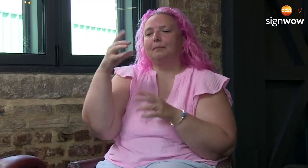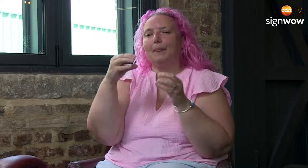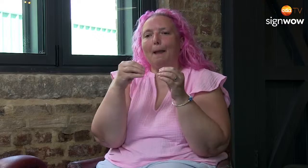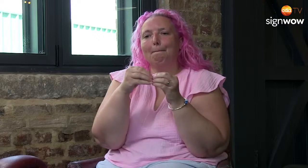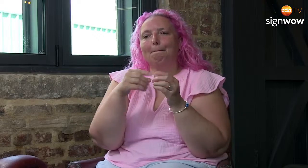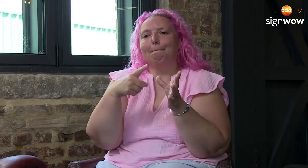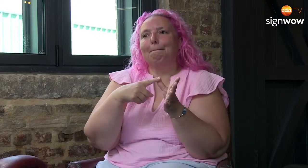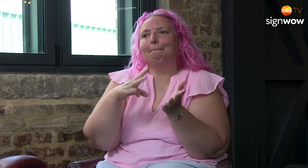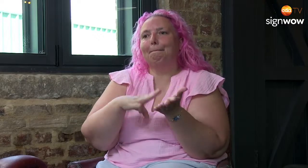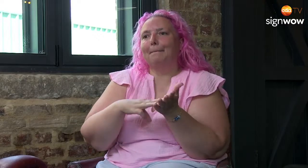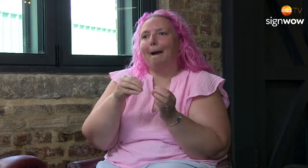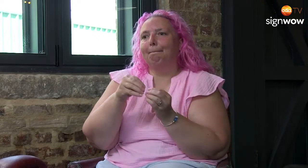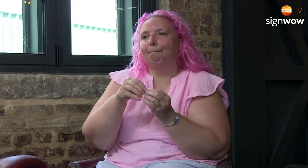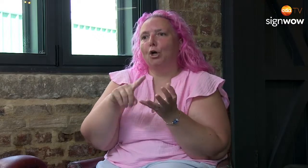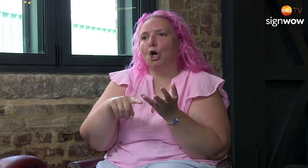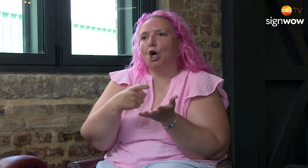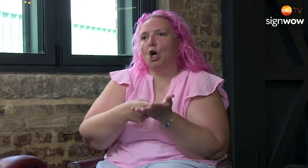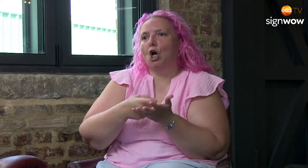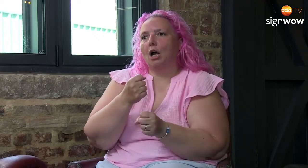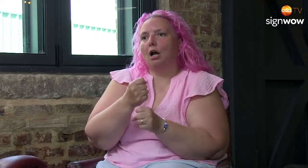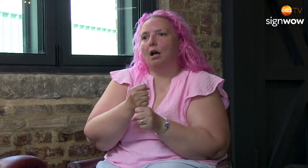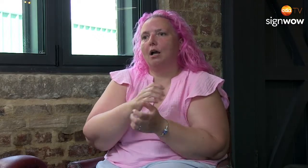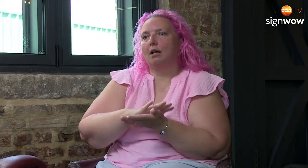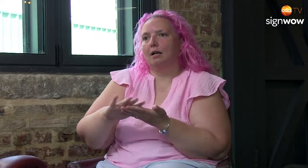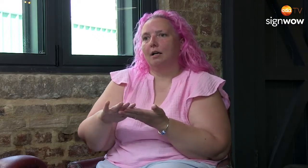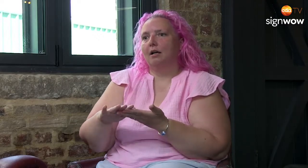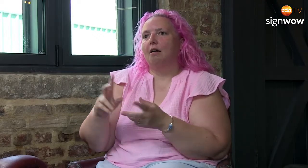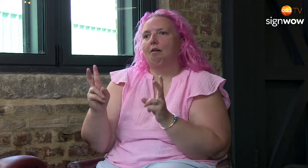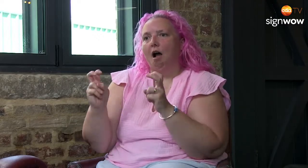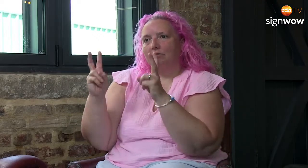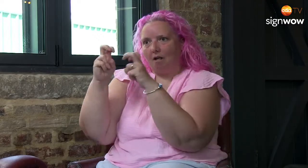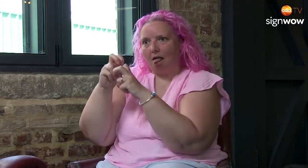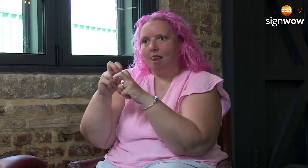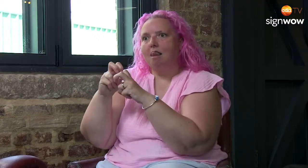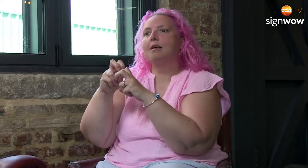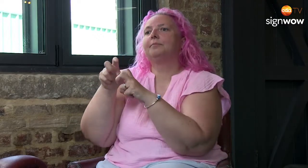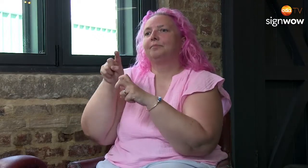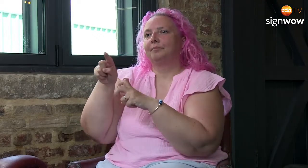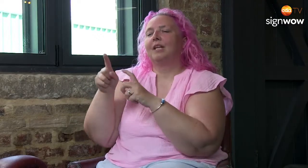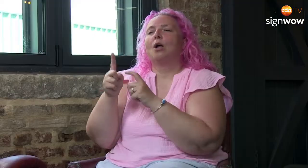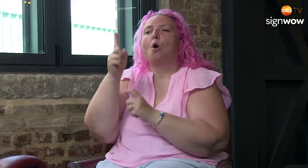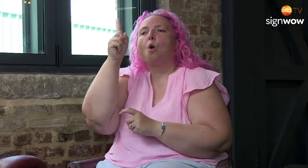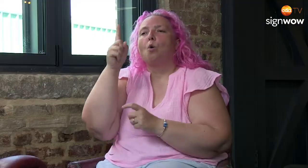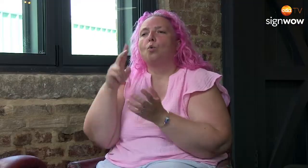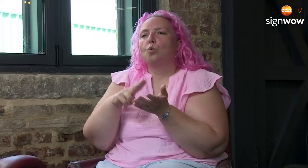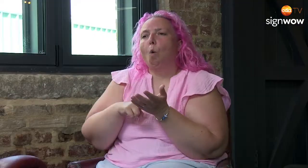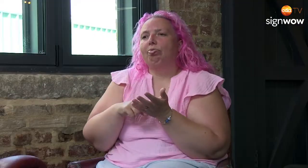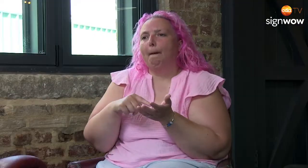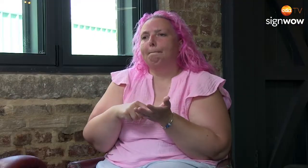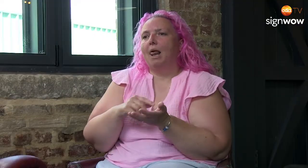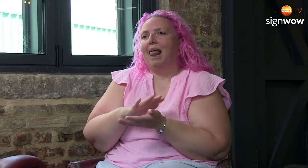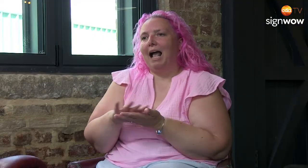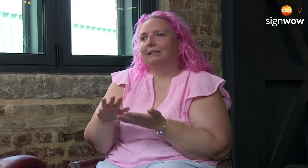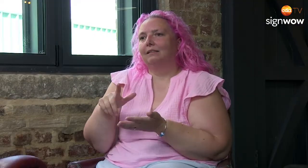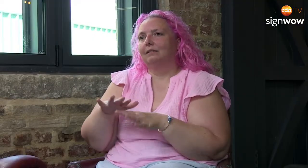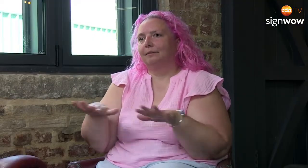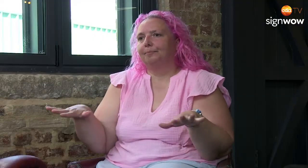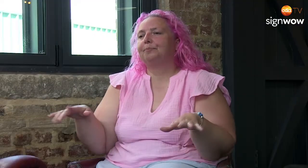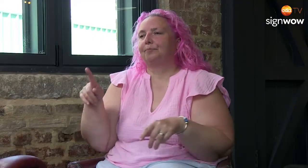So, for example, in Bamberg Castle, That's in